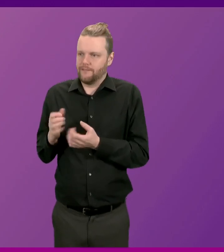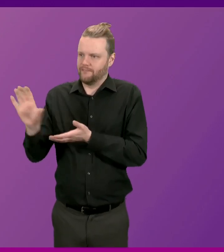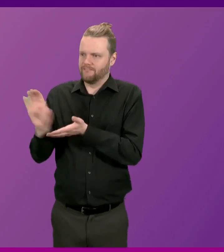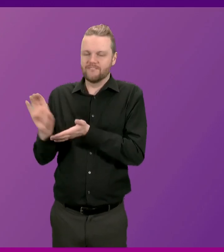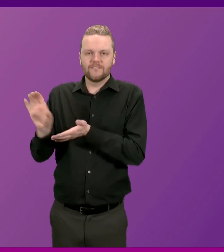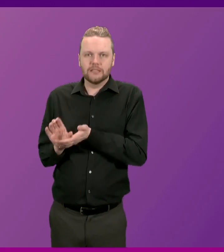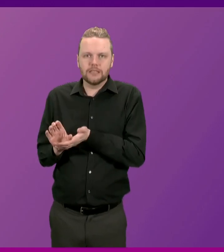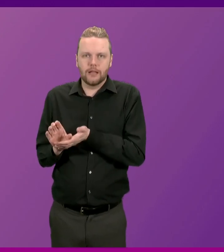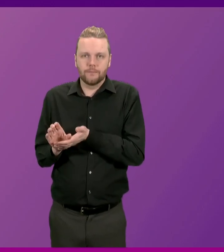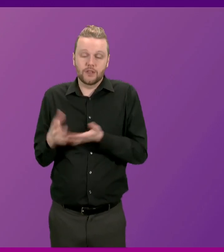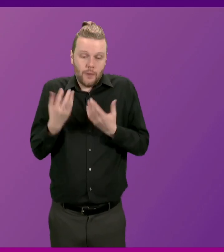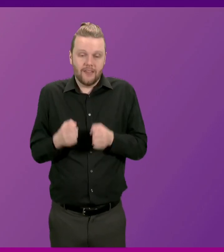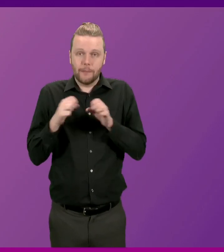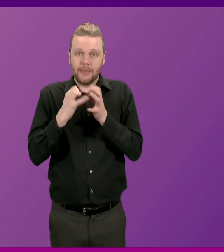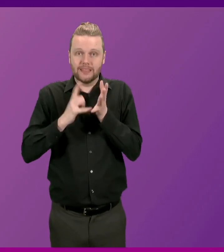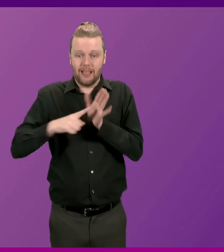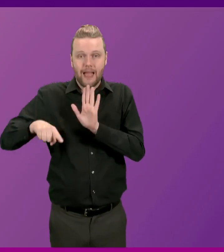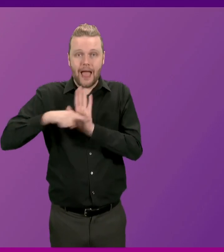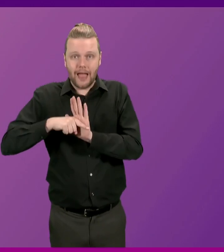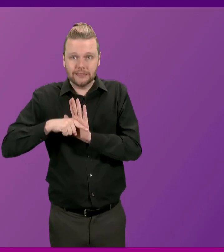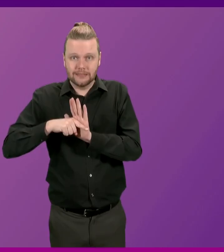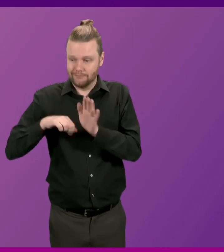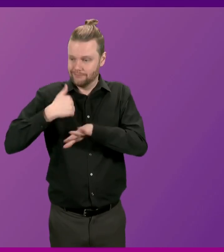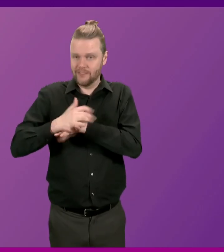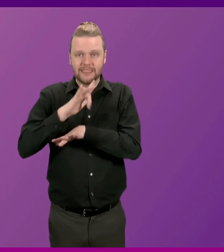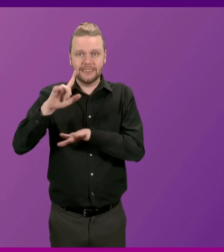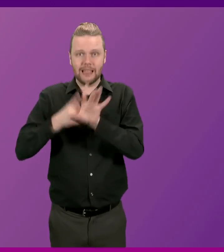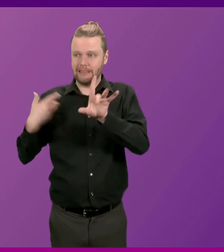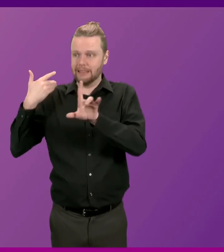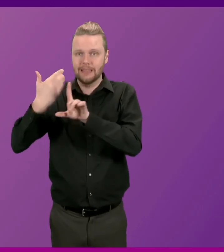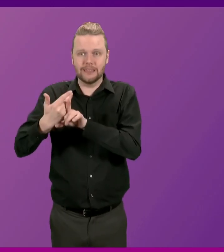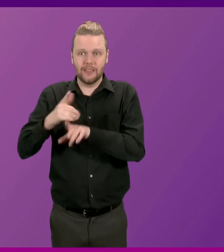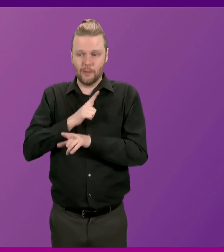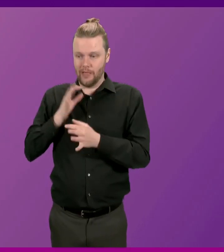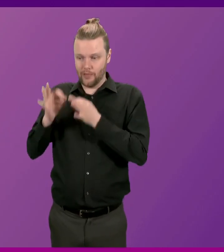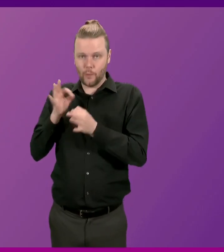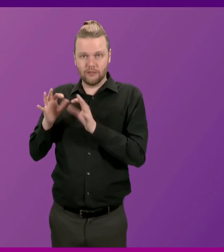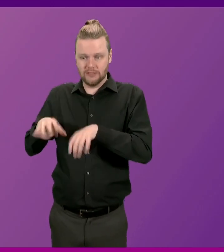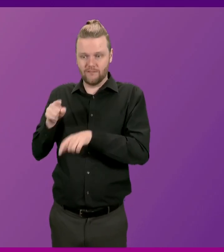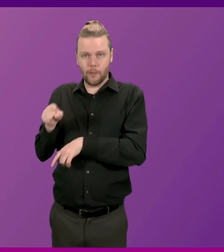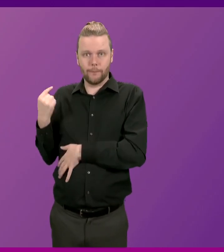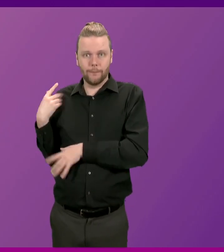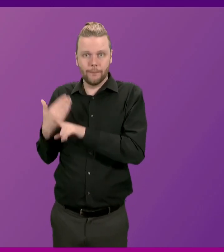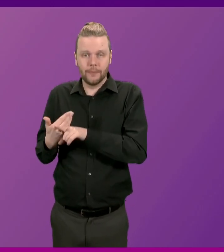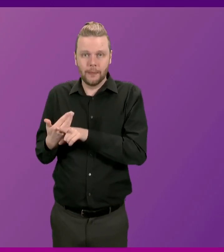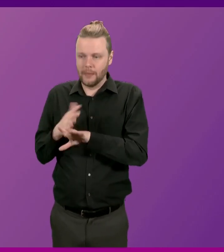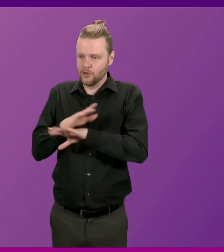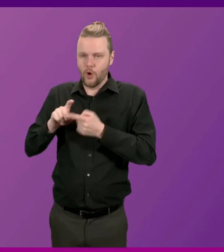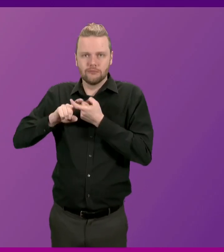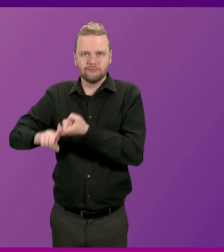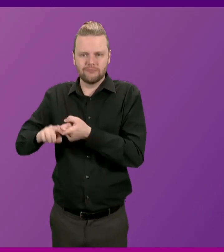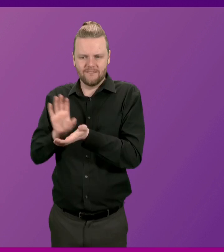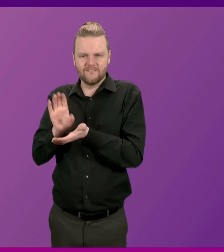funding attributed, and we have a BSL Act, which has been in place for 10 years, which is what the whole inquiry was looking into, and the fact that we don't have dedicated